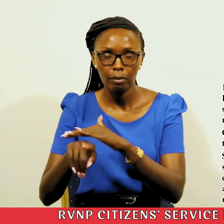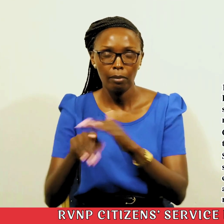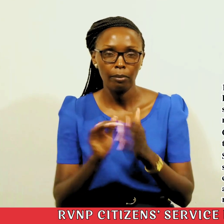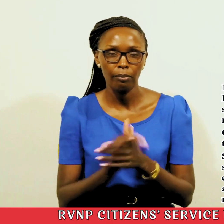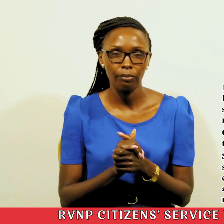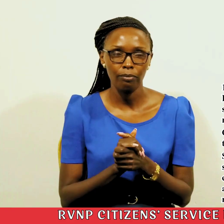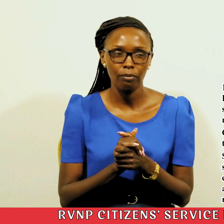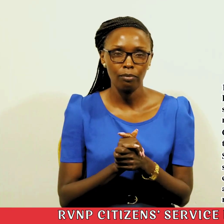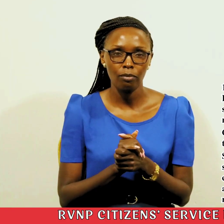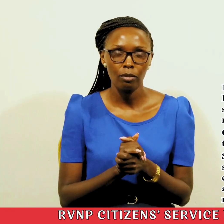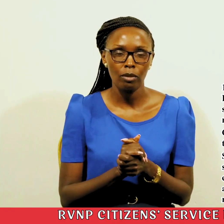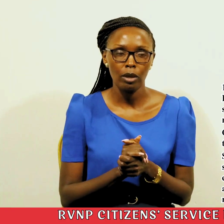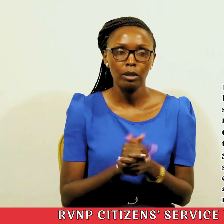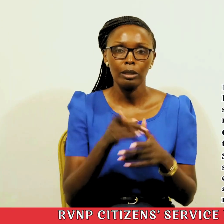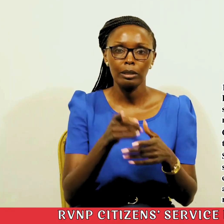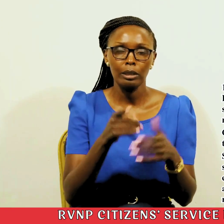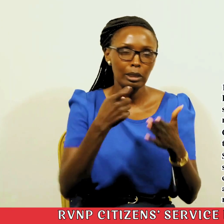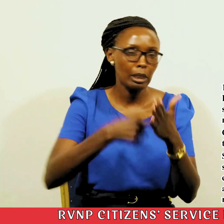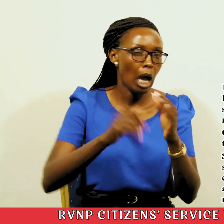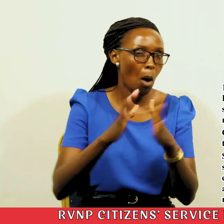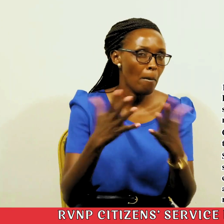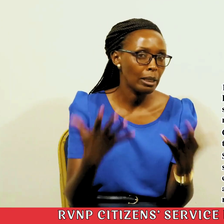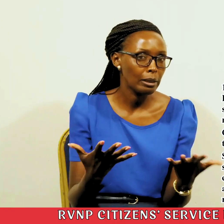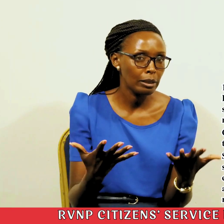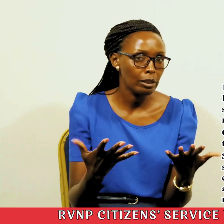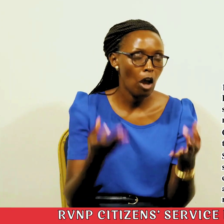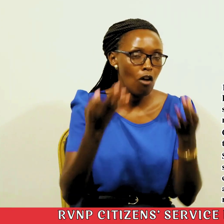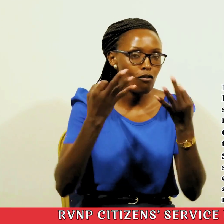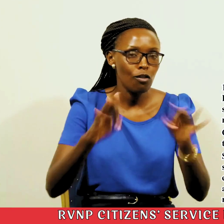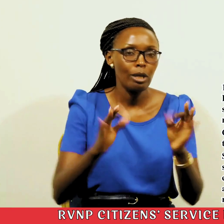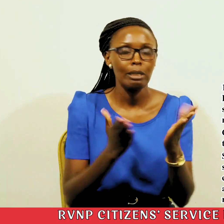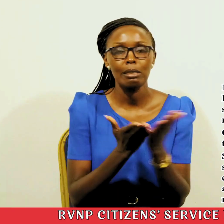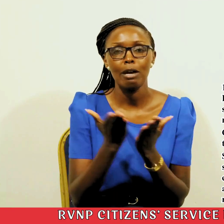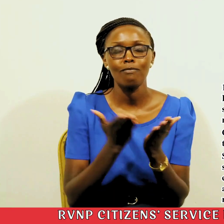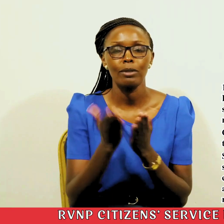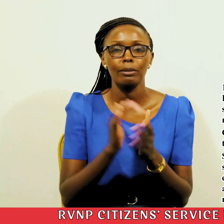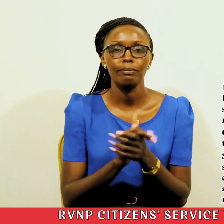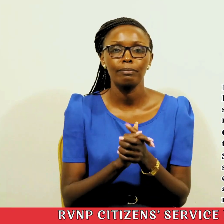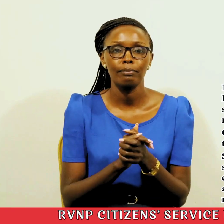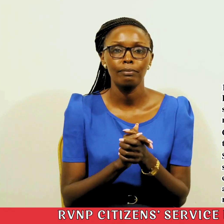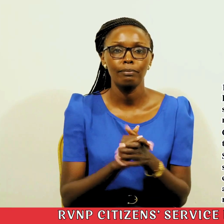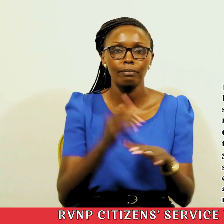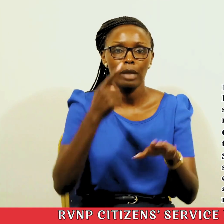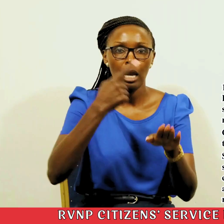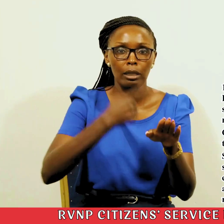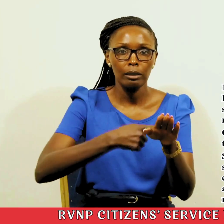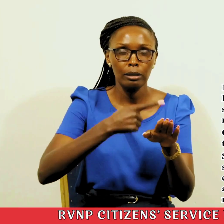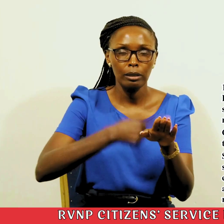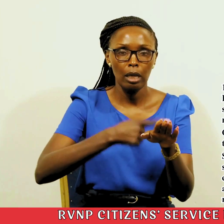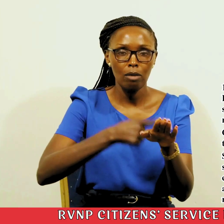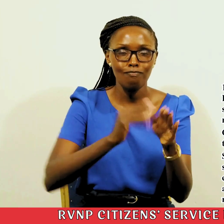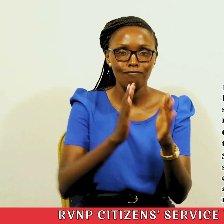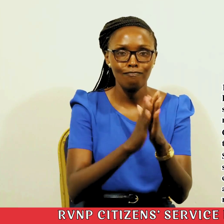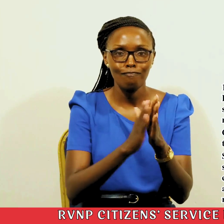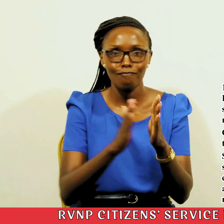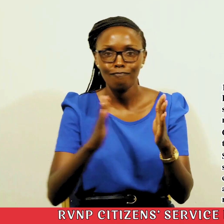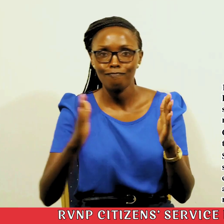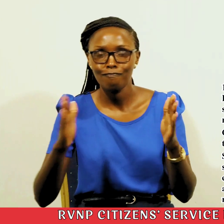This is a free service. The timeline is per the course requirement.